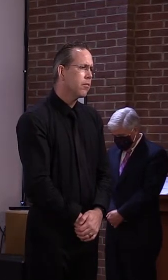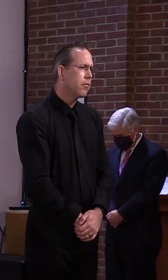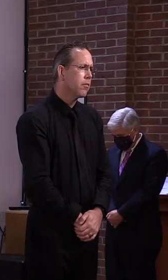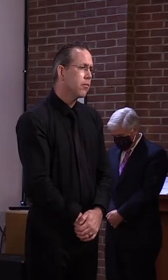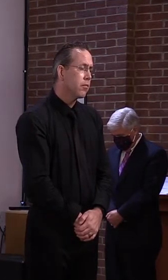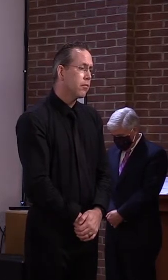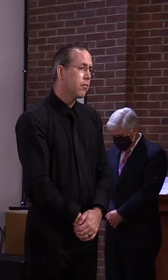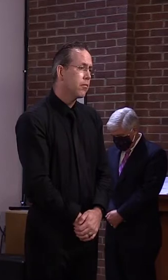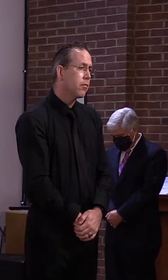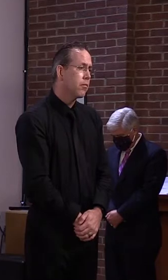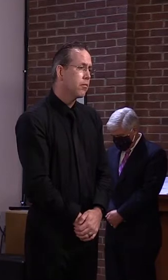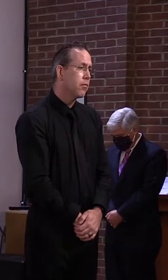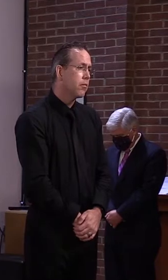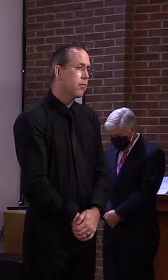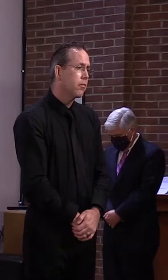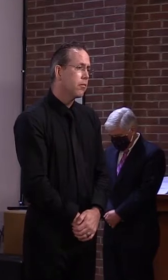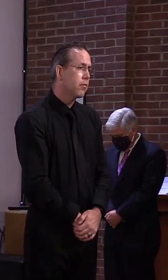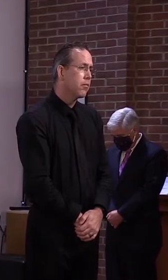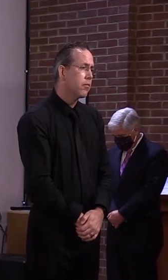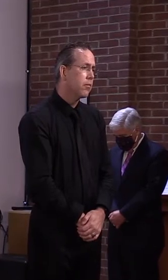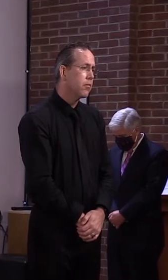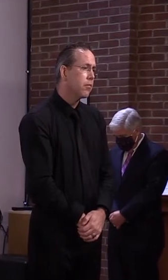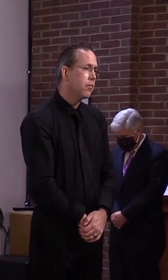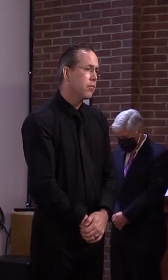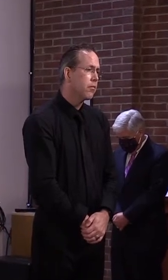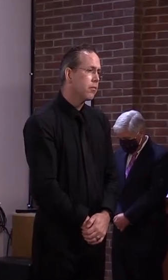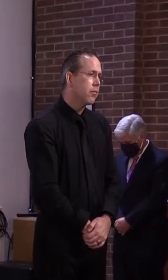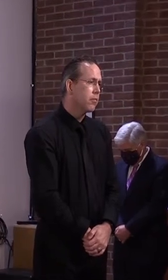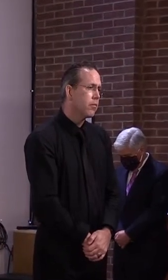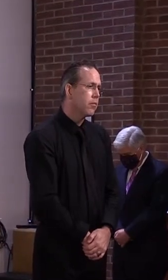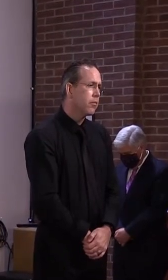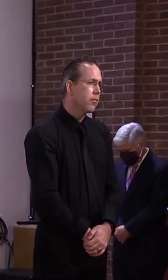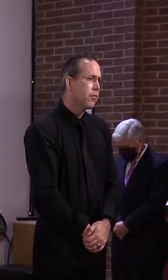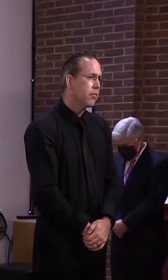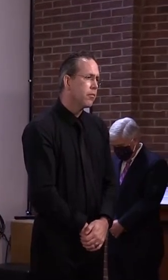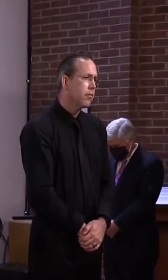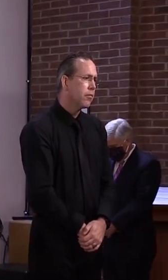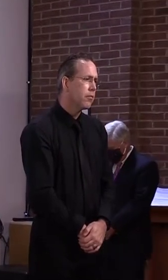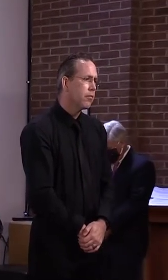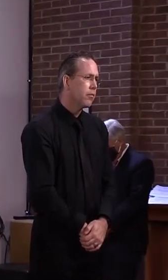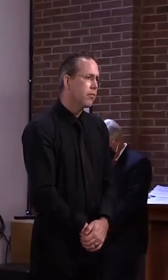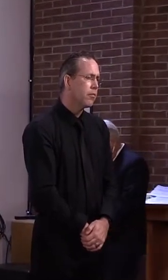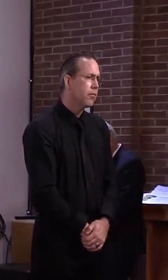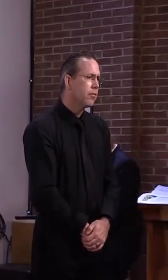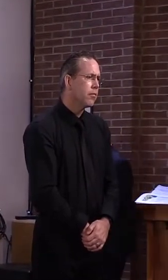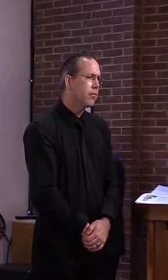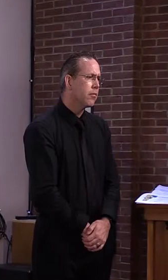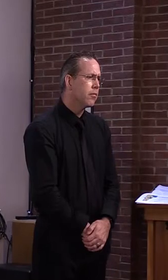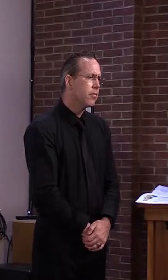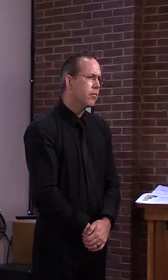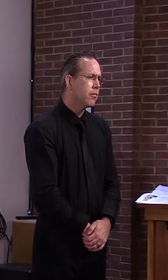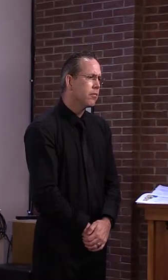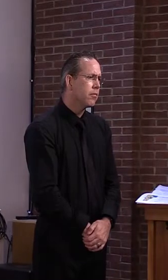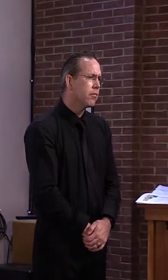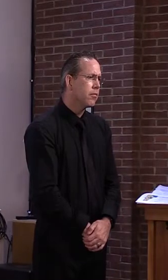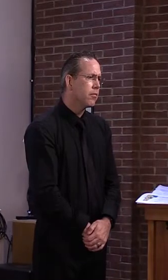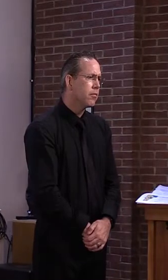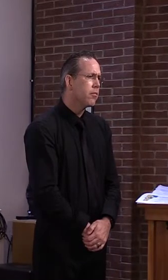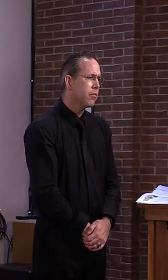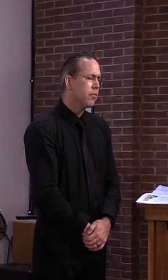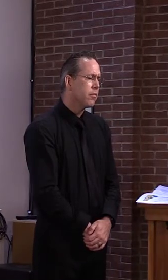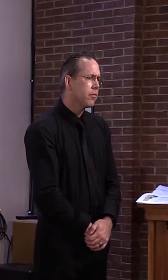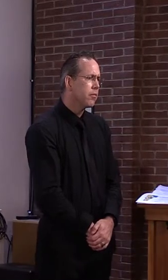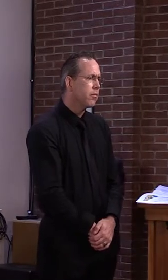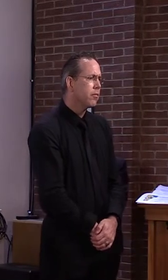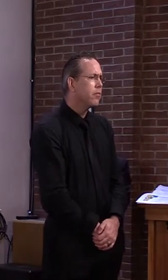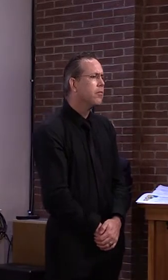of the fatalities from COVID were COVID only, and that the 94% of the, had other